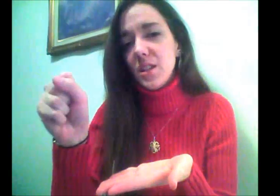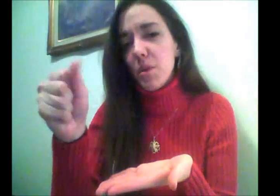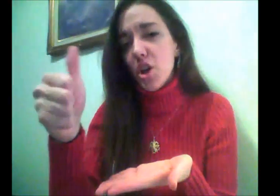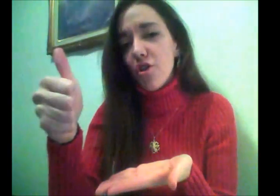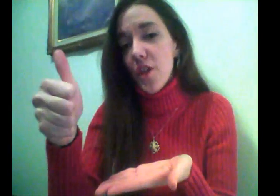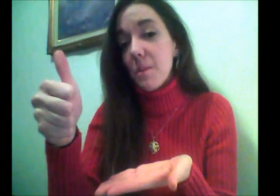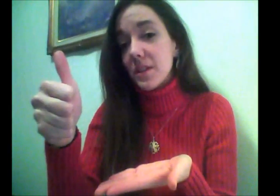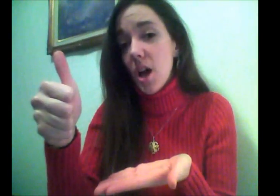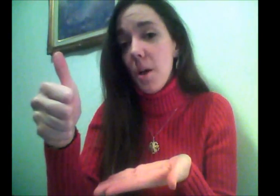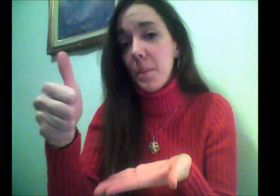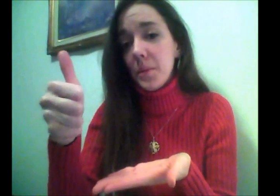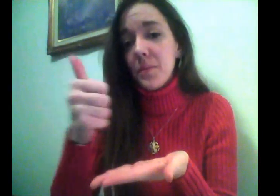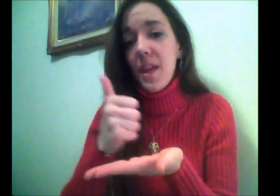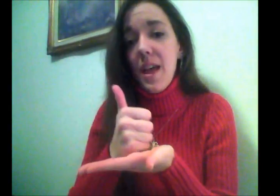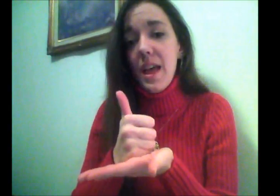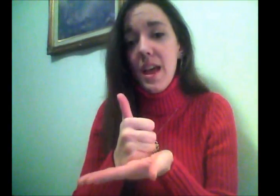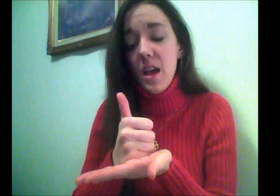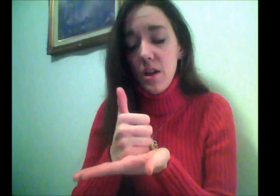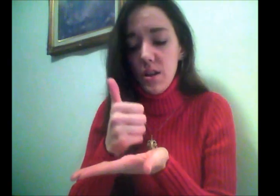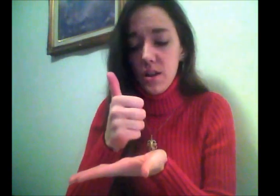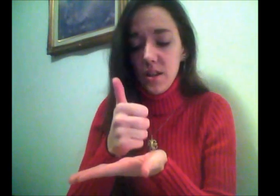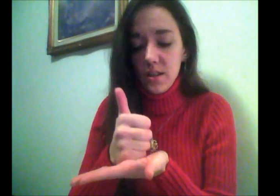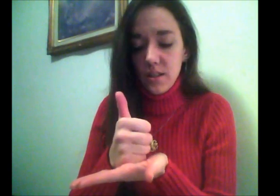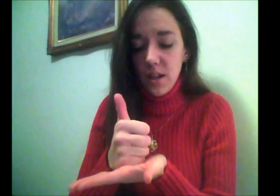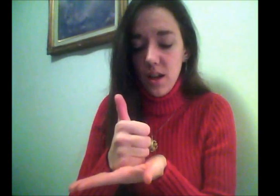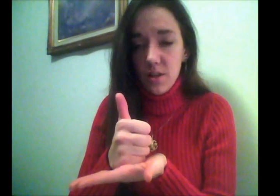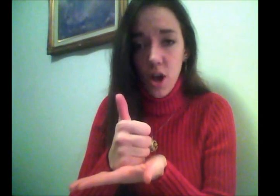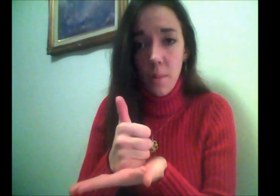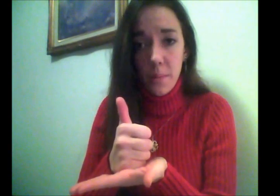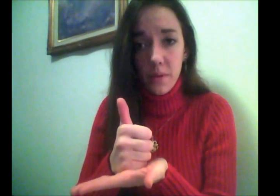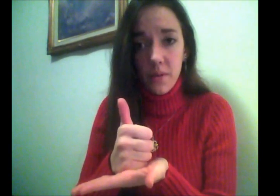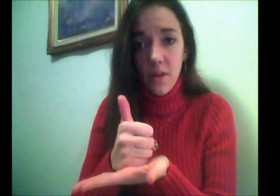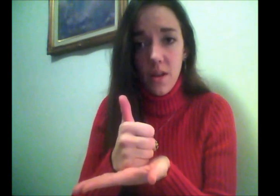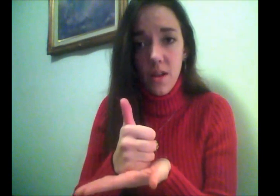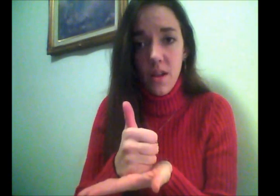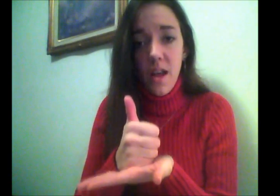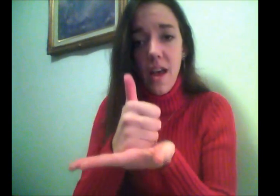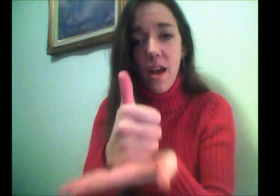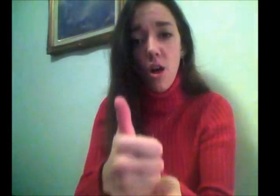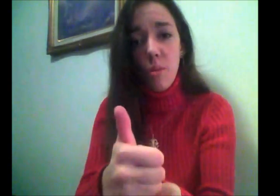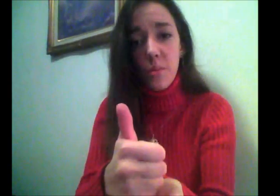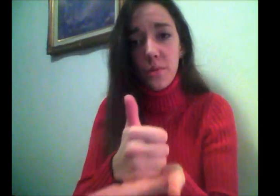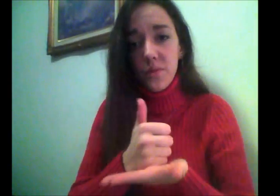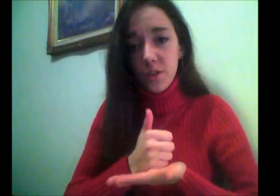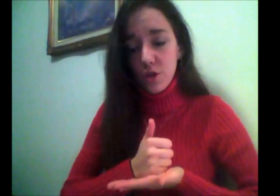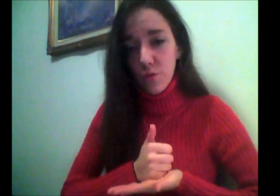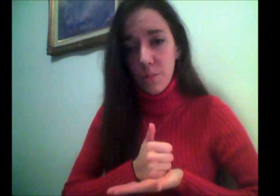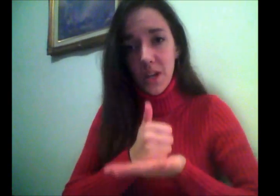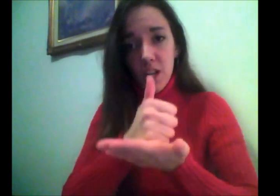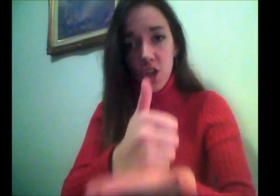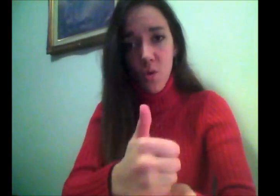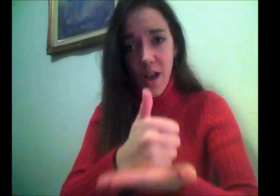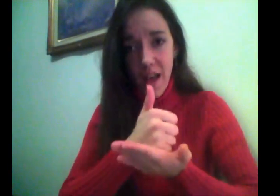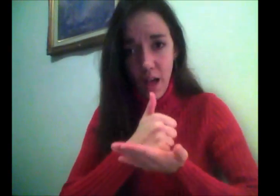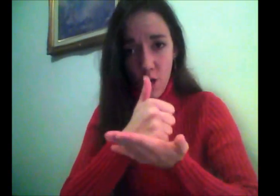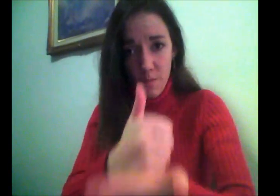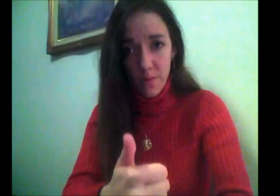but your thumb is up, and it's on top, help. So from me to you, help.